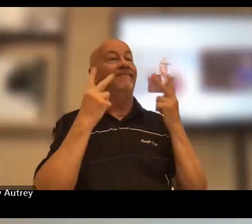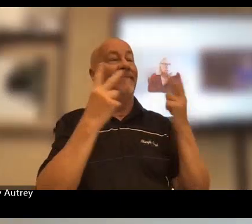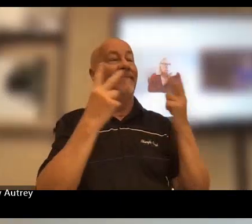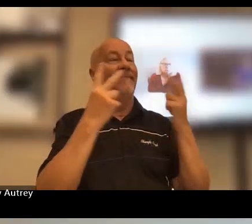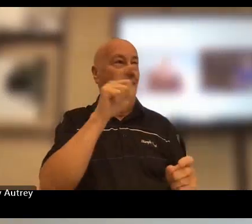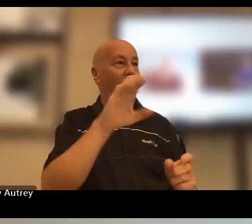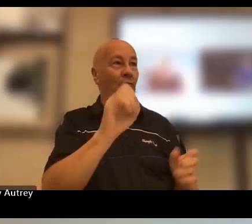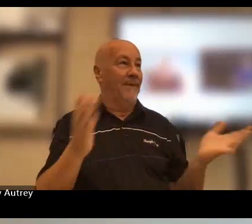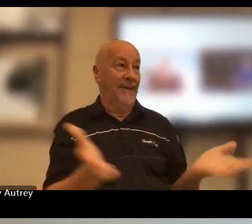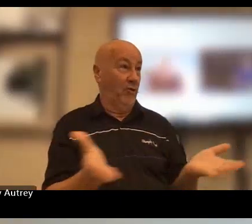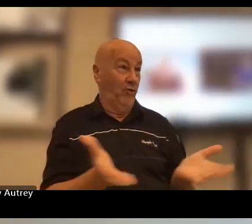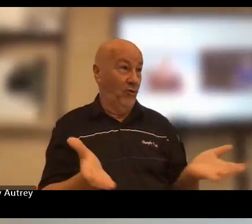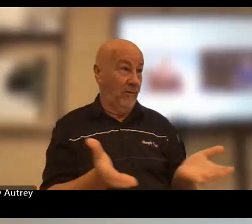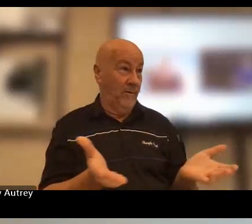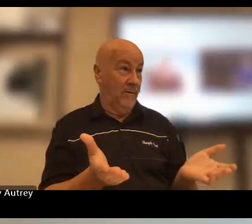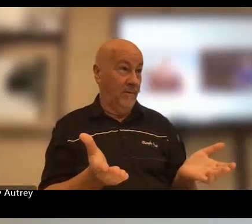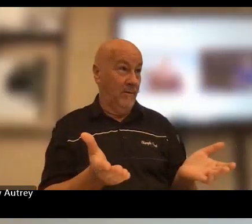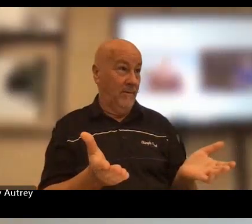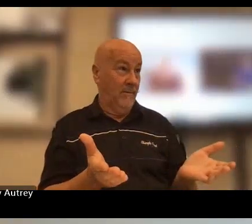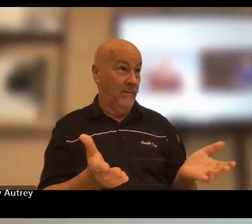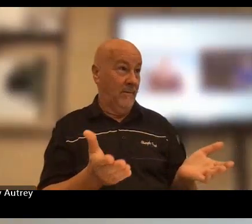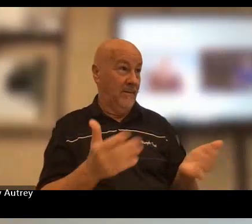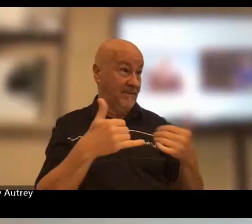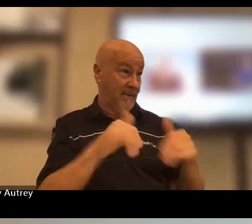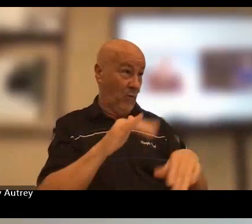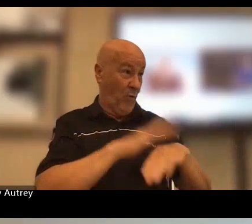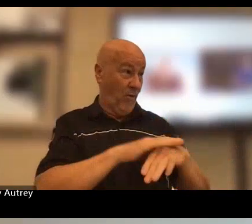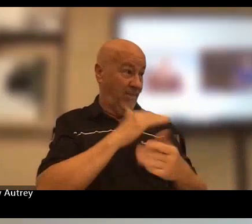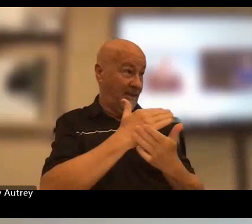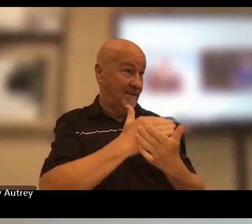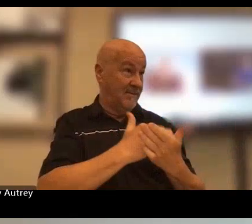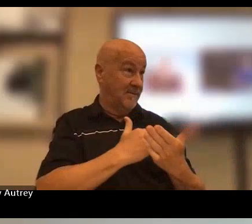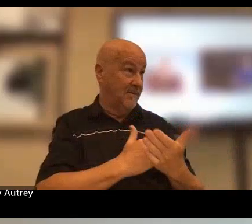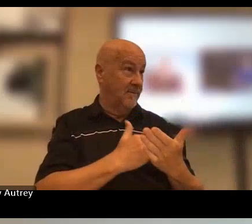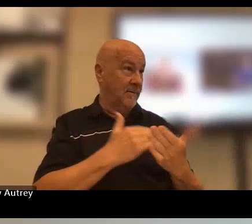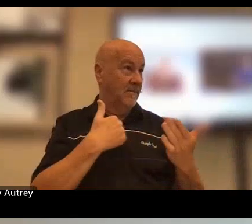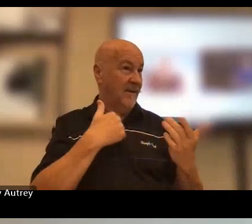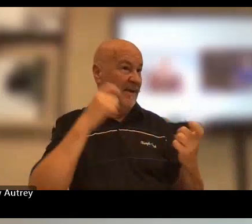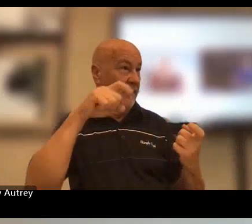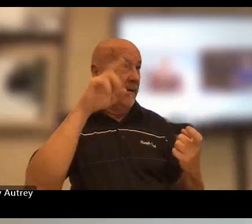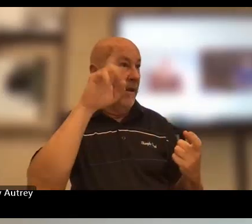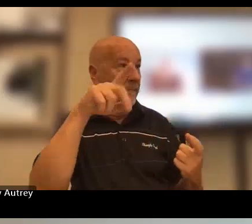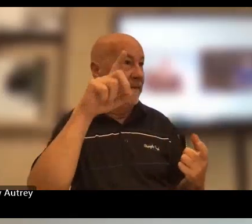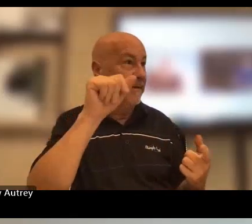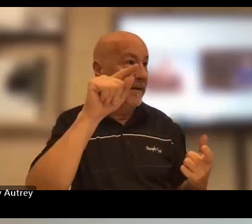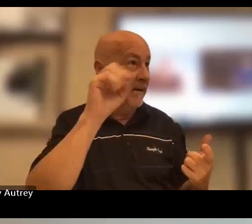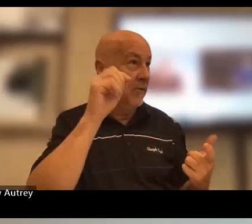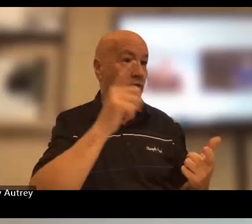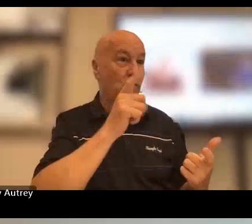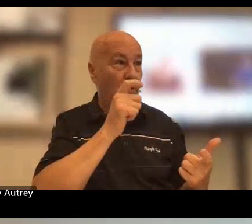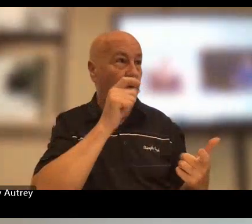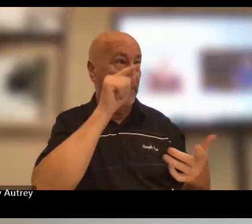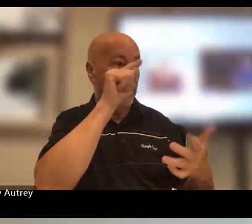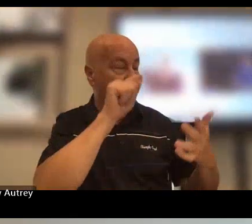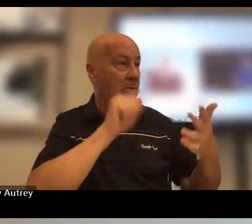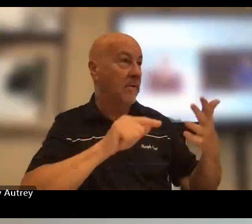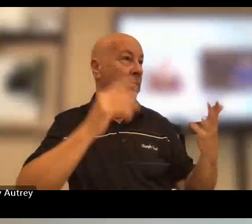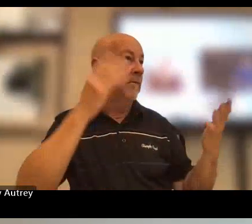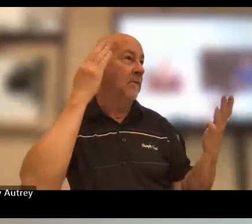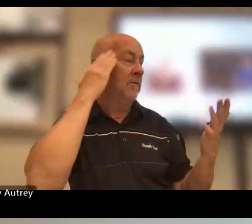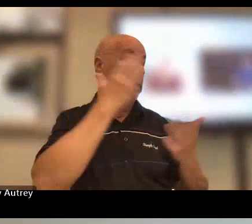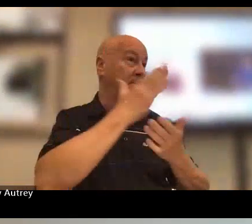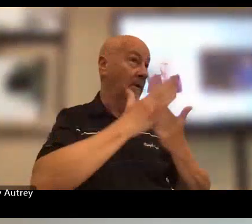have specific people who were not allowed to be on campus. There was a list that we had. I don't